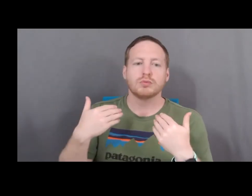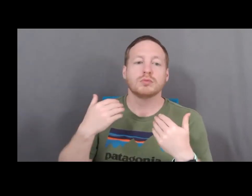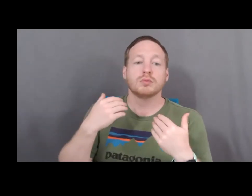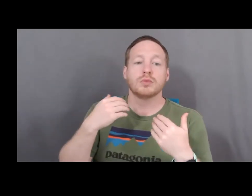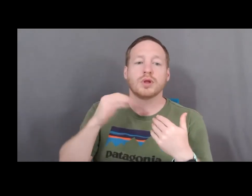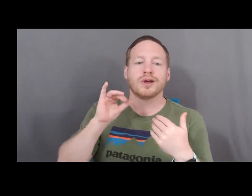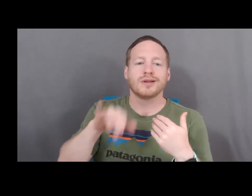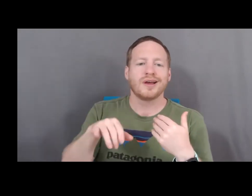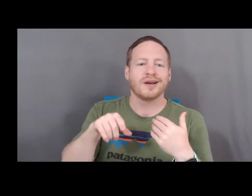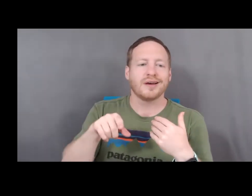different issues to be brought to the table.